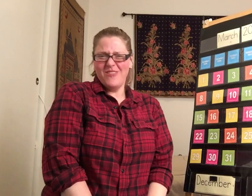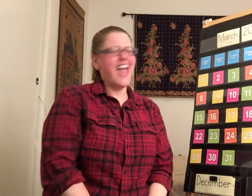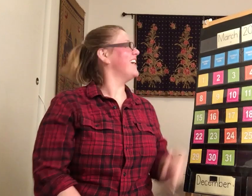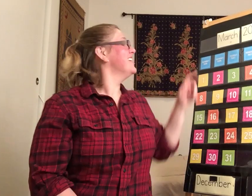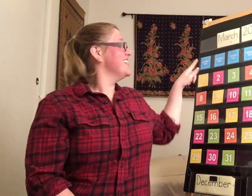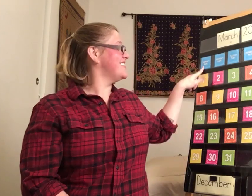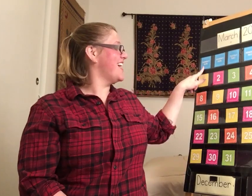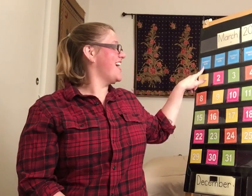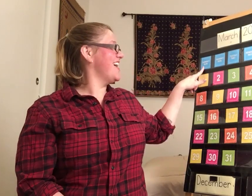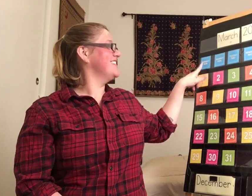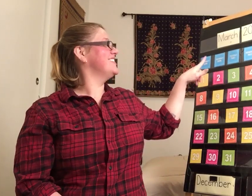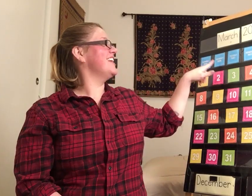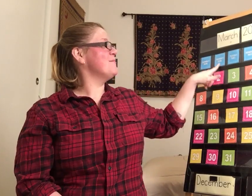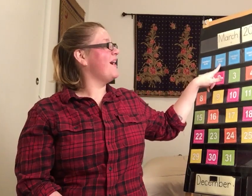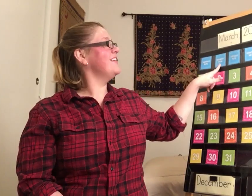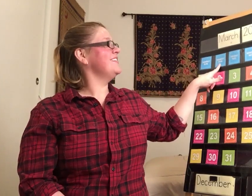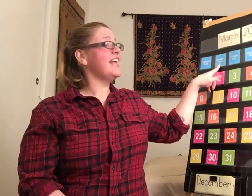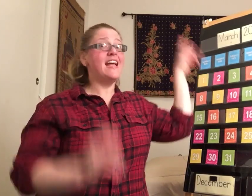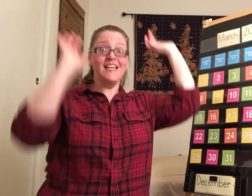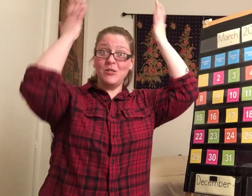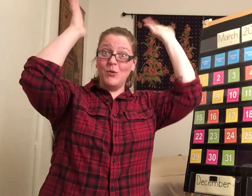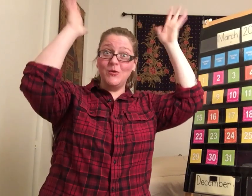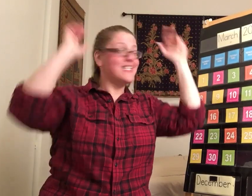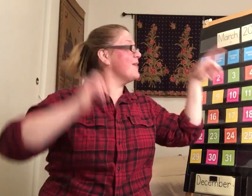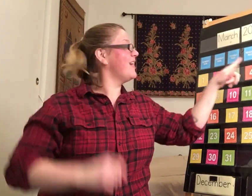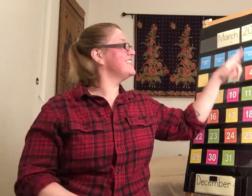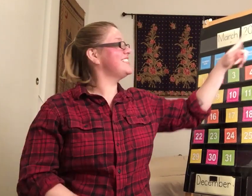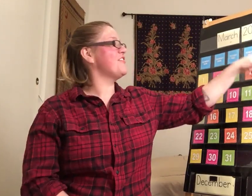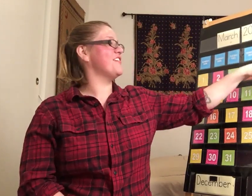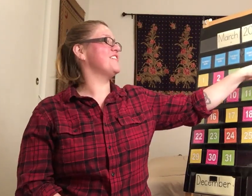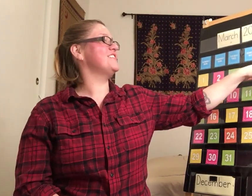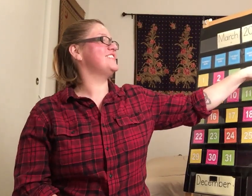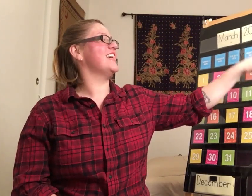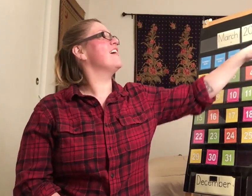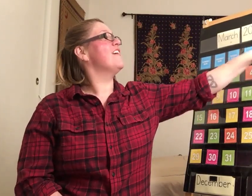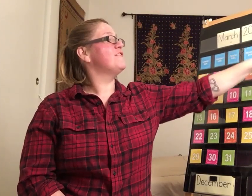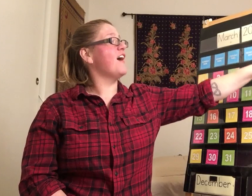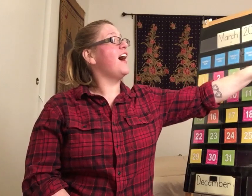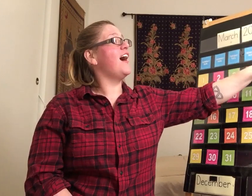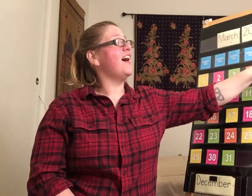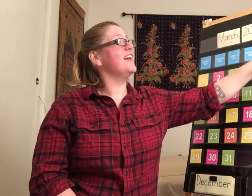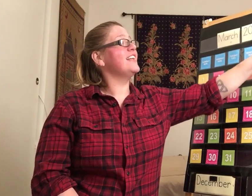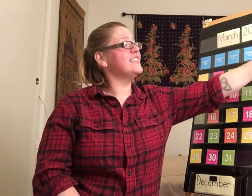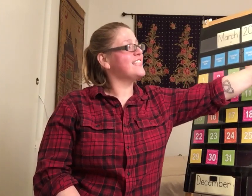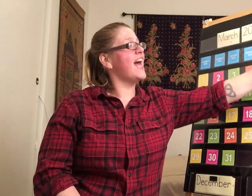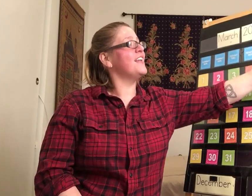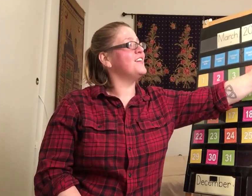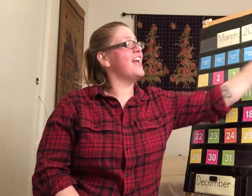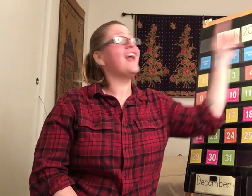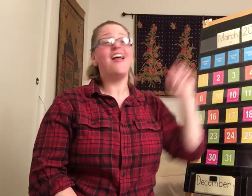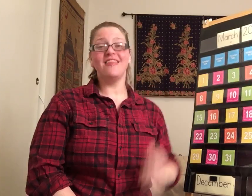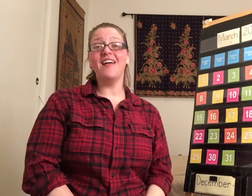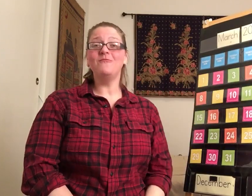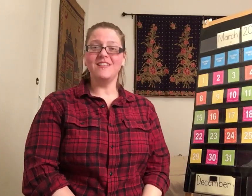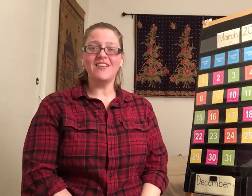yeah. Sunday, Monday, Tuesday, Wednesday, Thursday, Friday, Saturday, then we